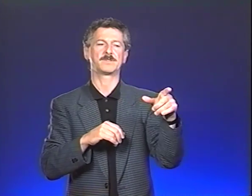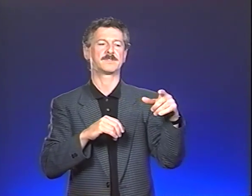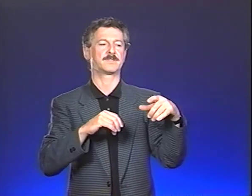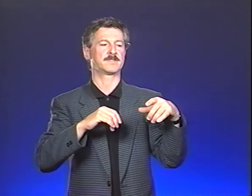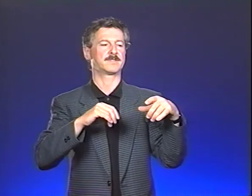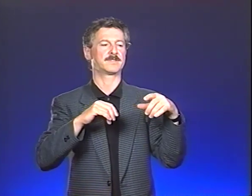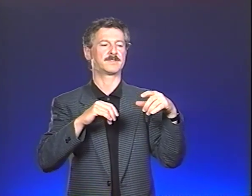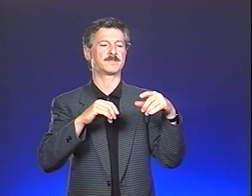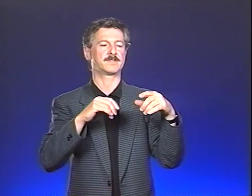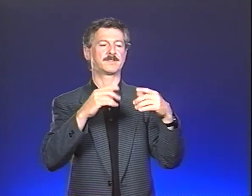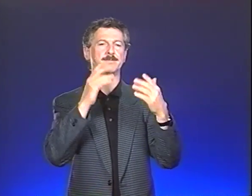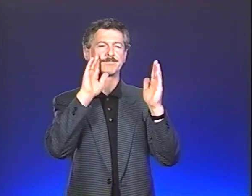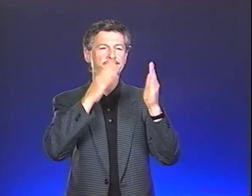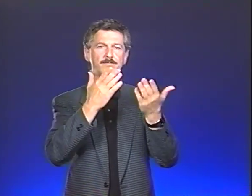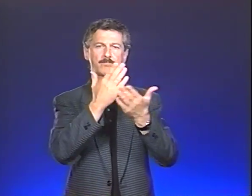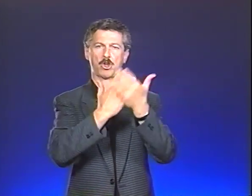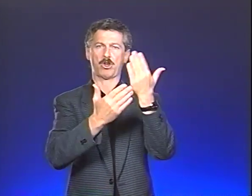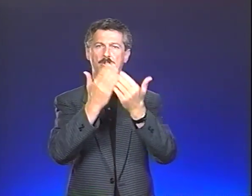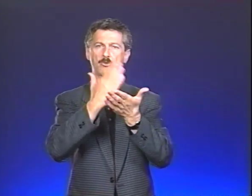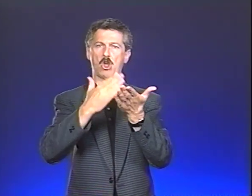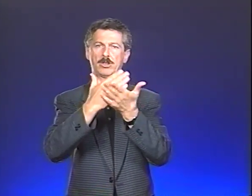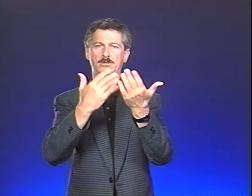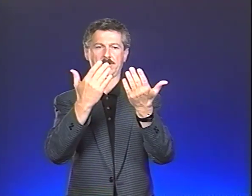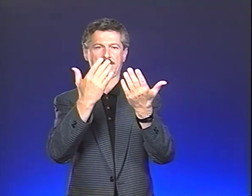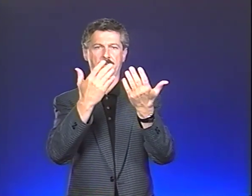meaning. The same can be said of ASL.